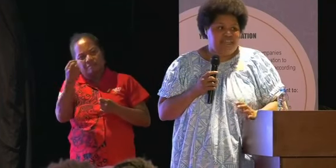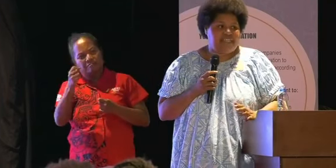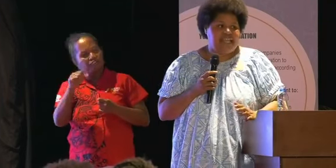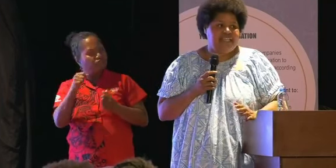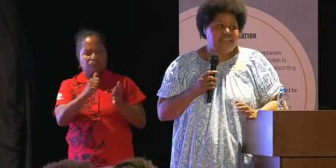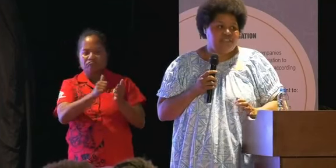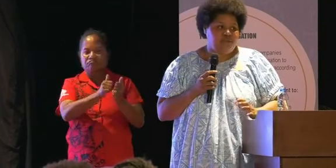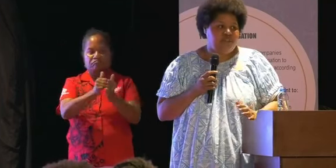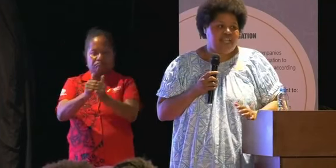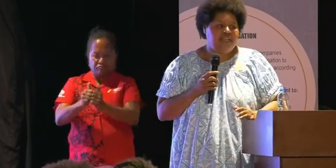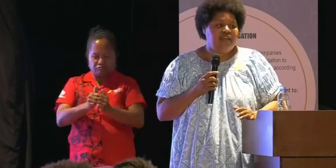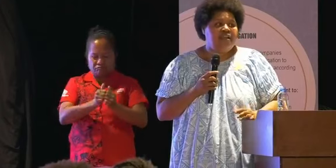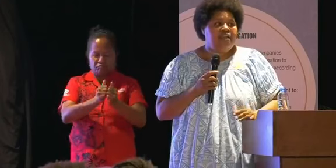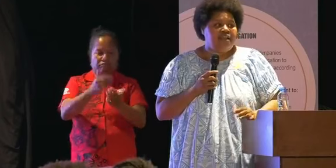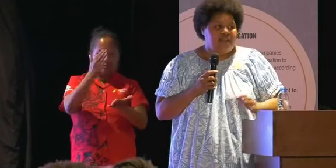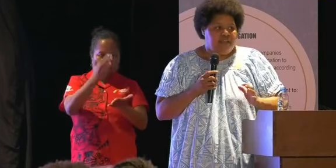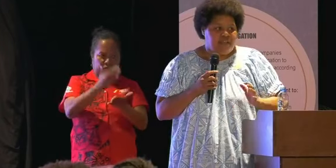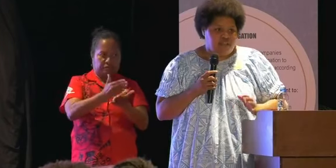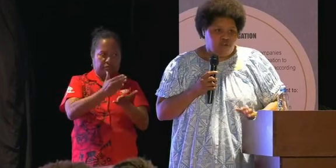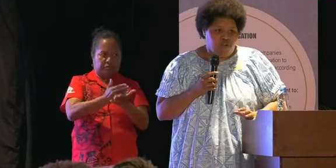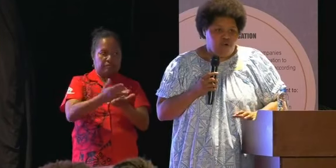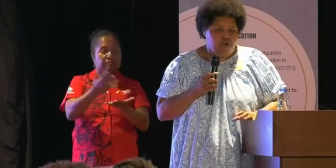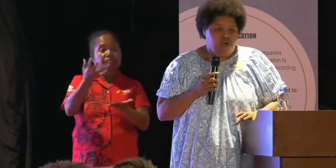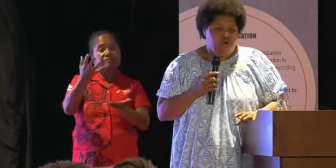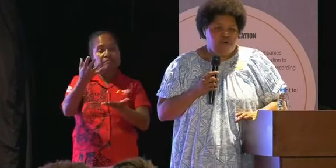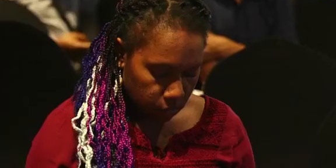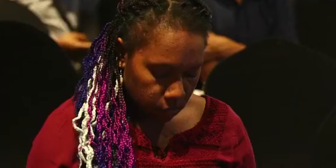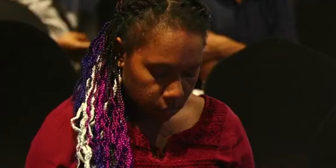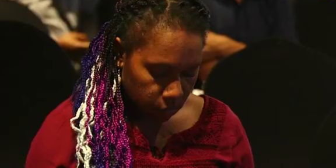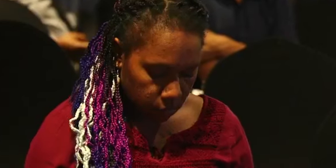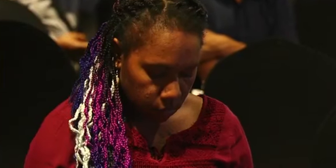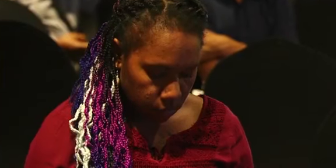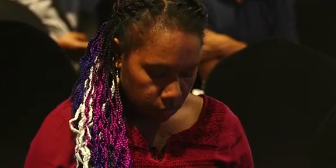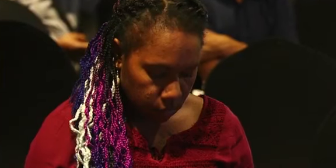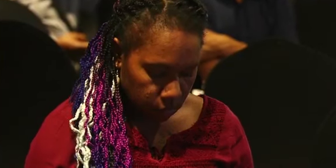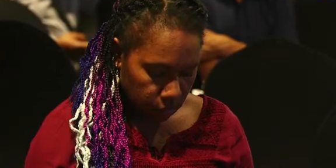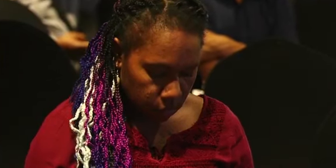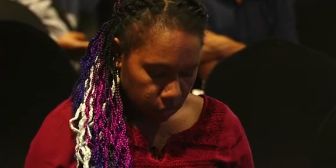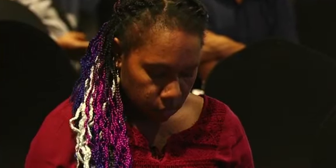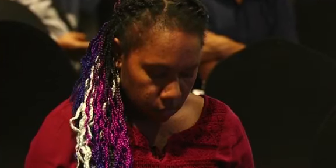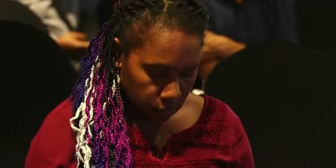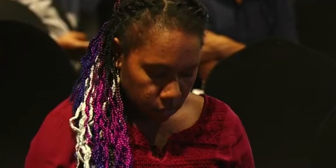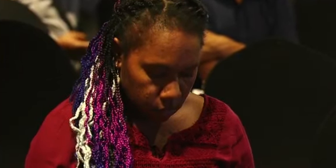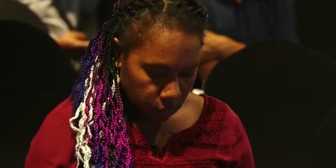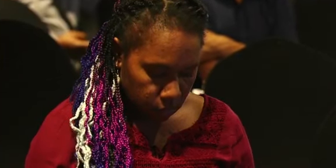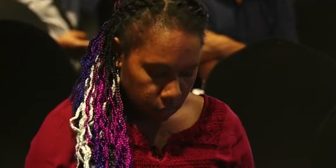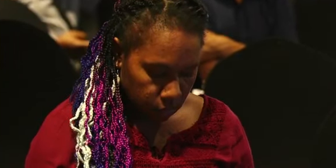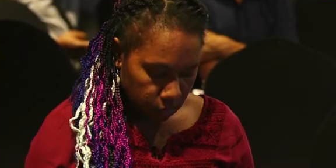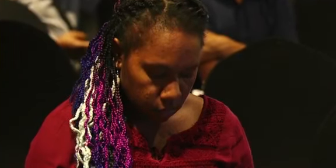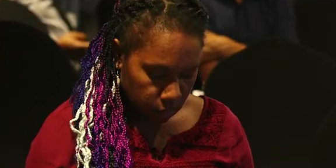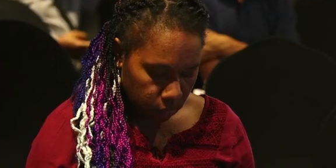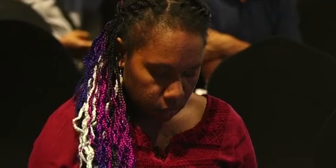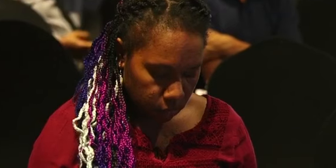There are facts there that show that your objection letter is